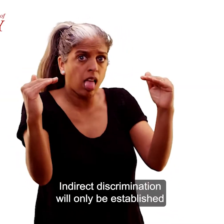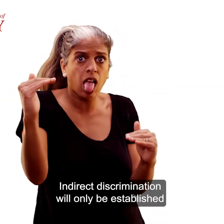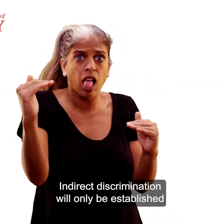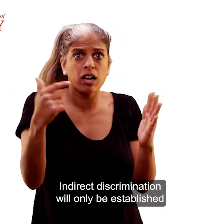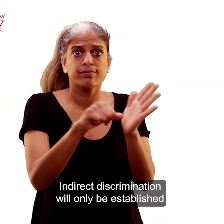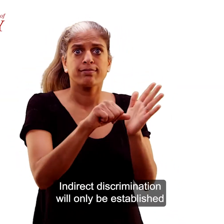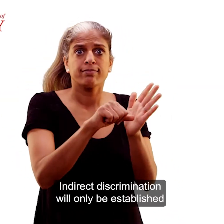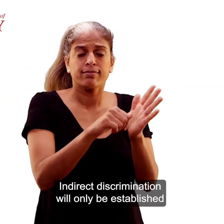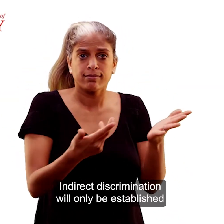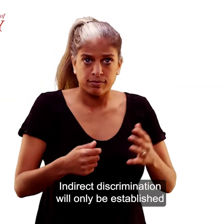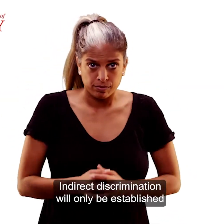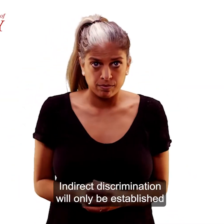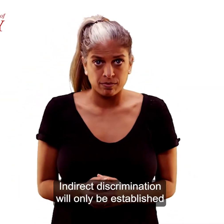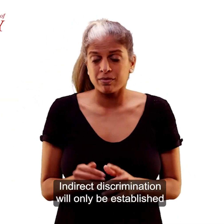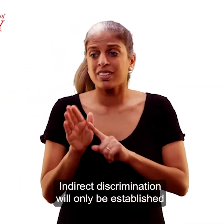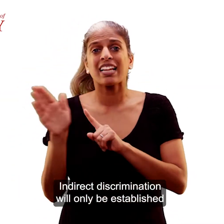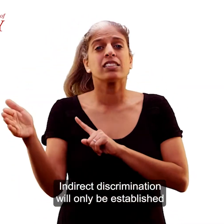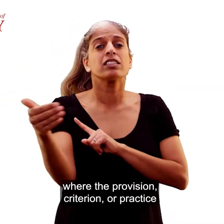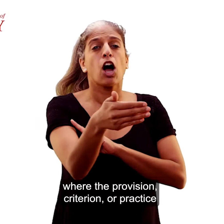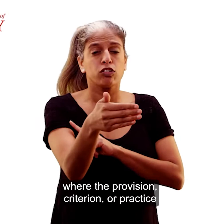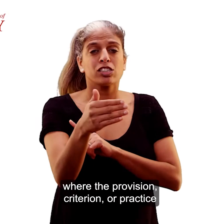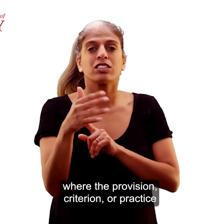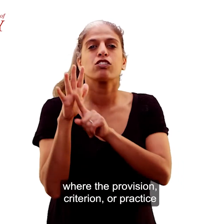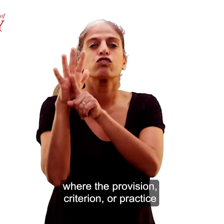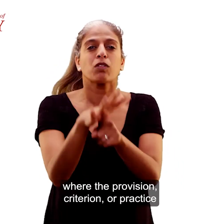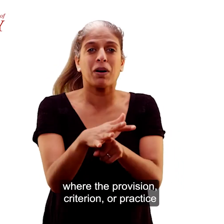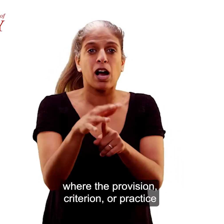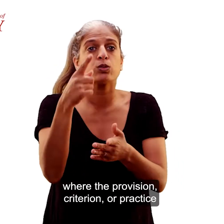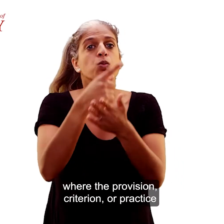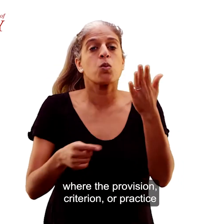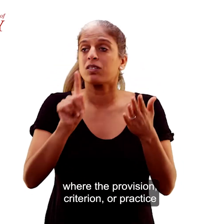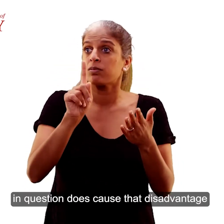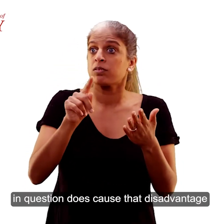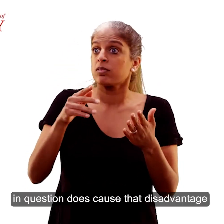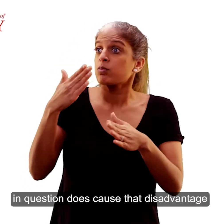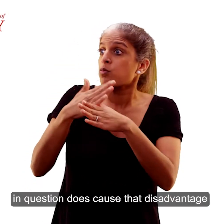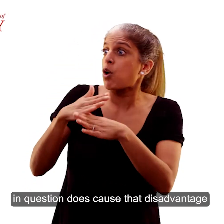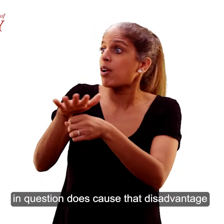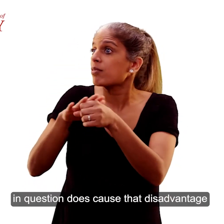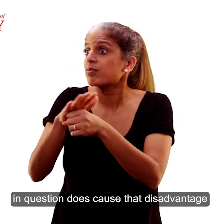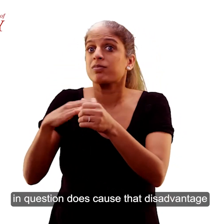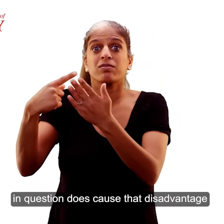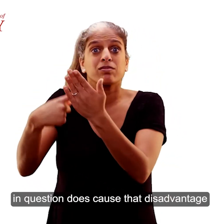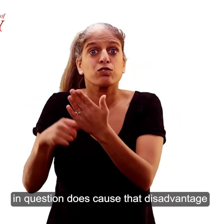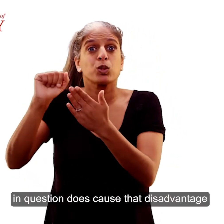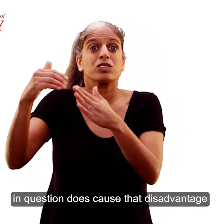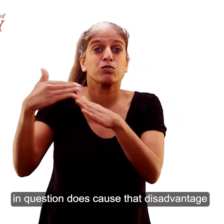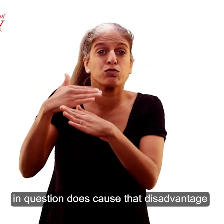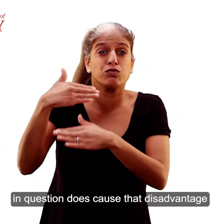Indirect discrimination will only be established where the provision, criterion, or practice in question does cause that